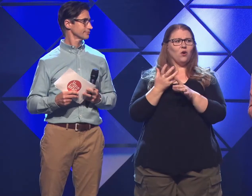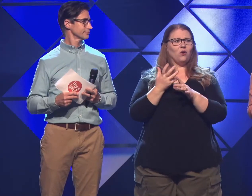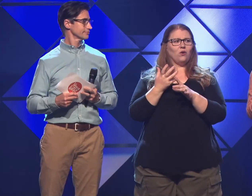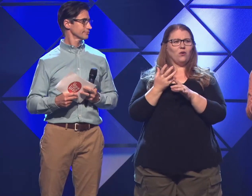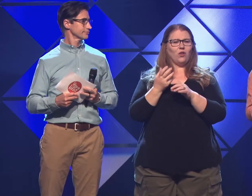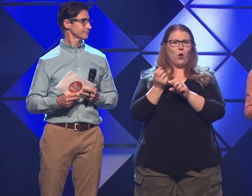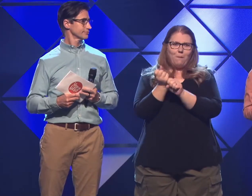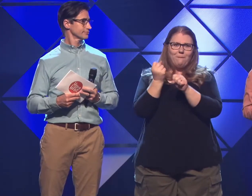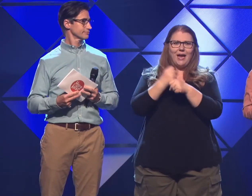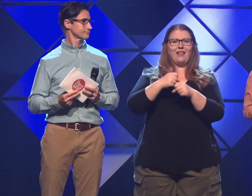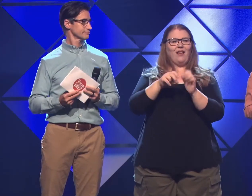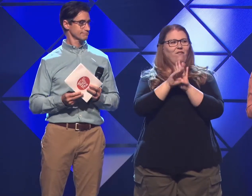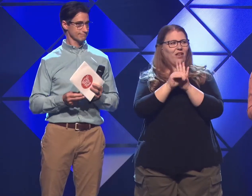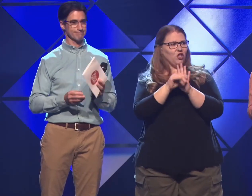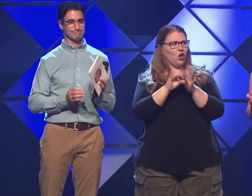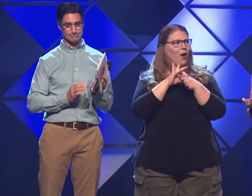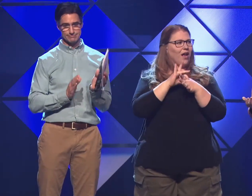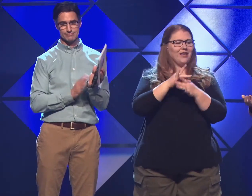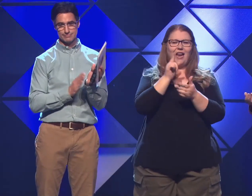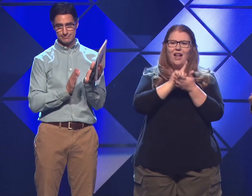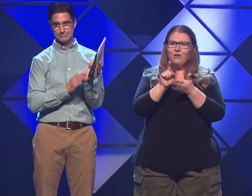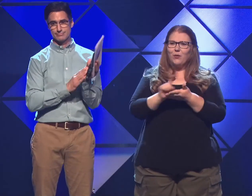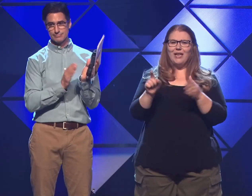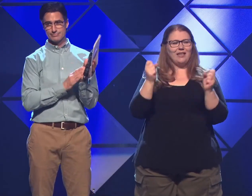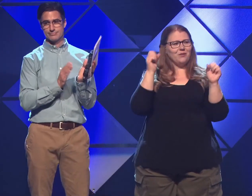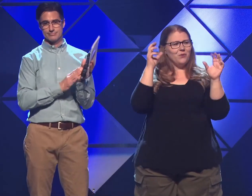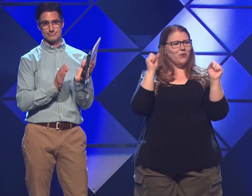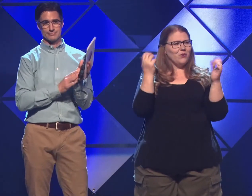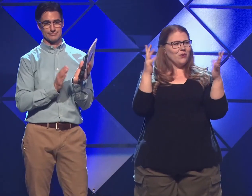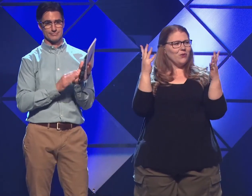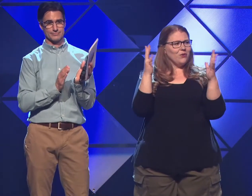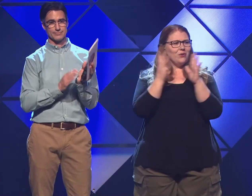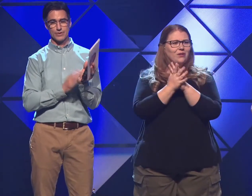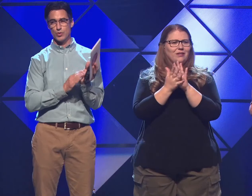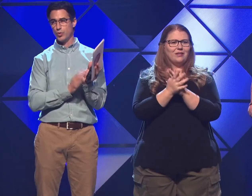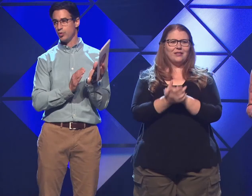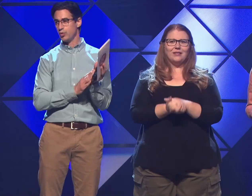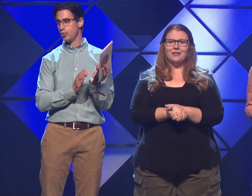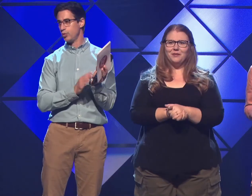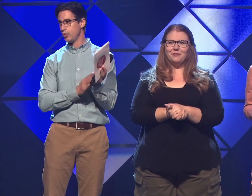amazing digital and video content every week?